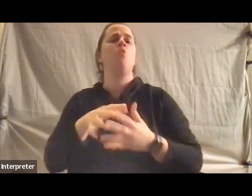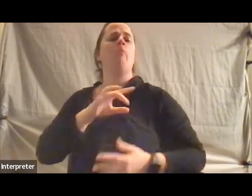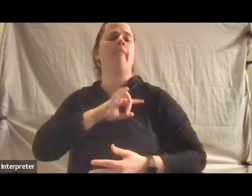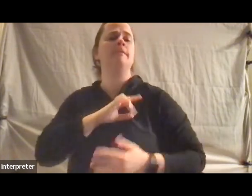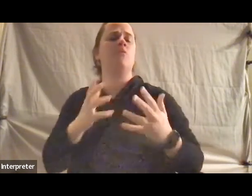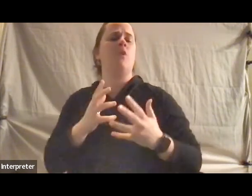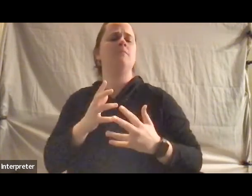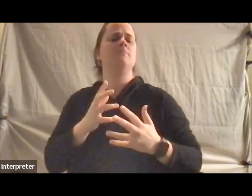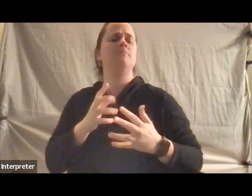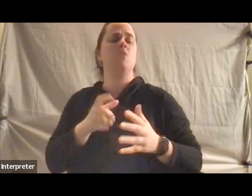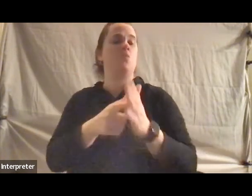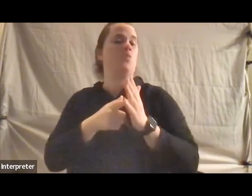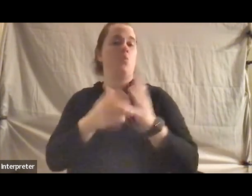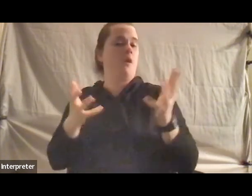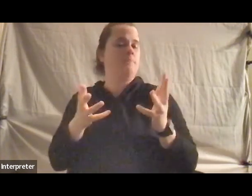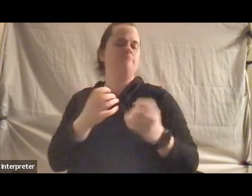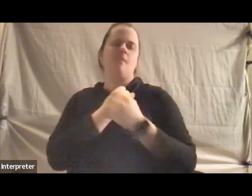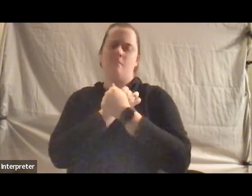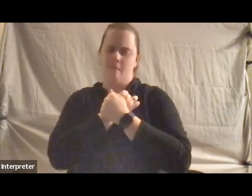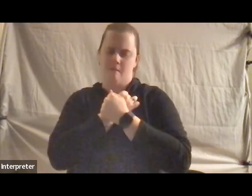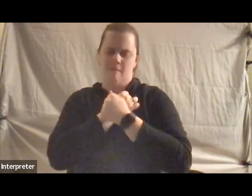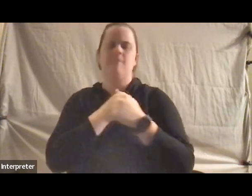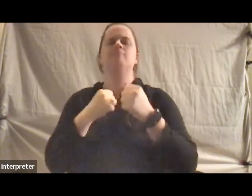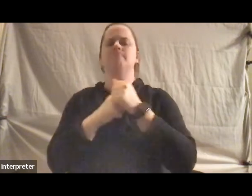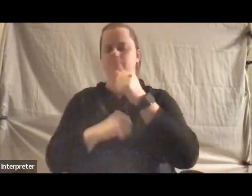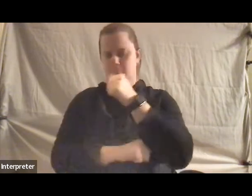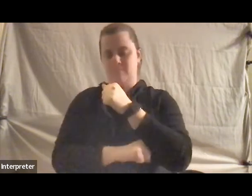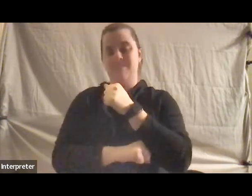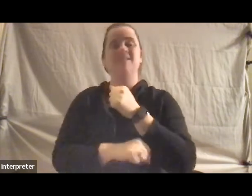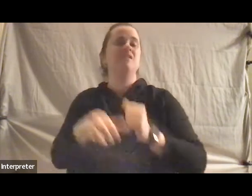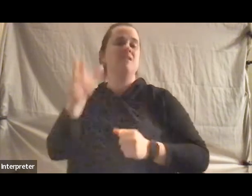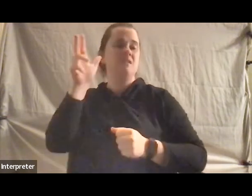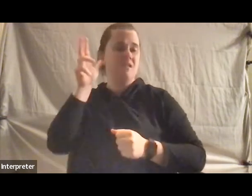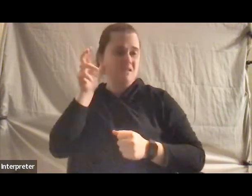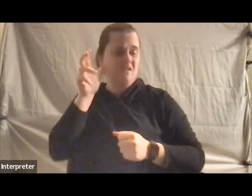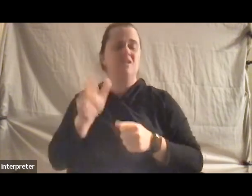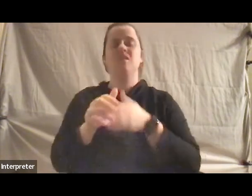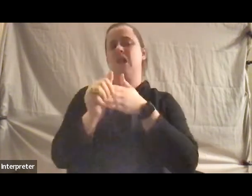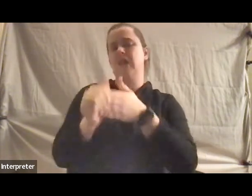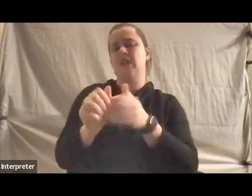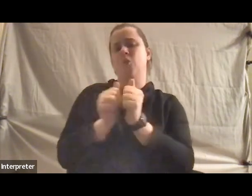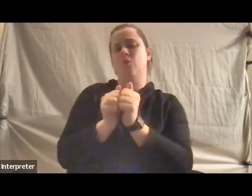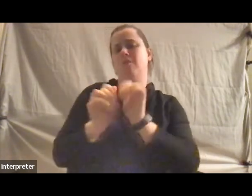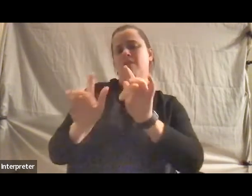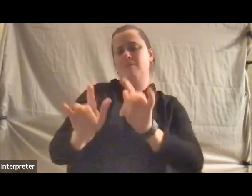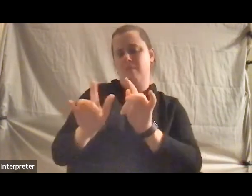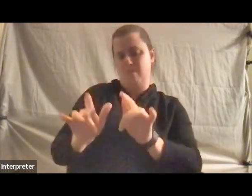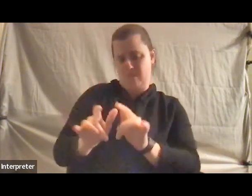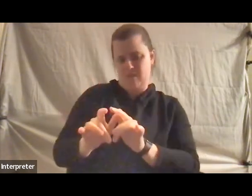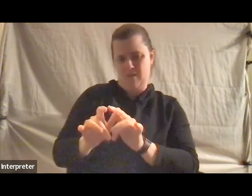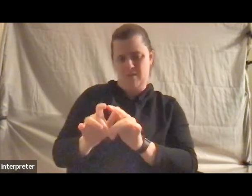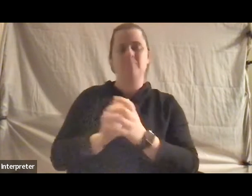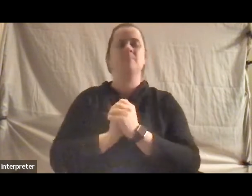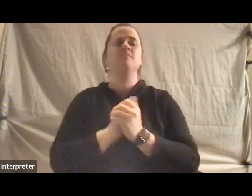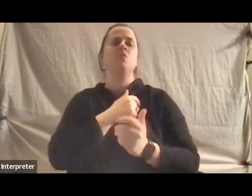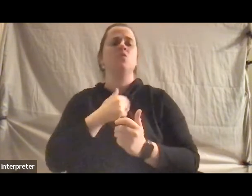be love. By listening and leading with empathy in this important work of reconciliation, we will ensure